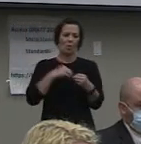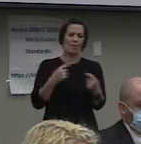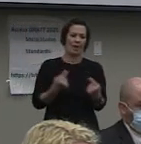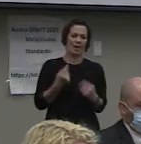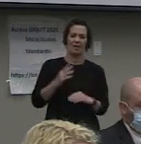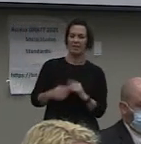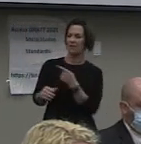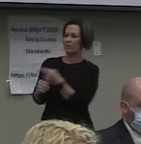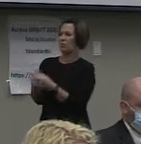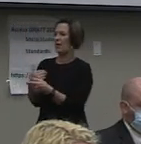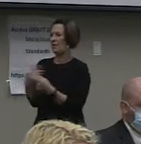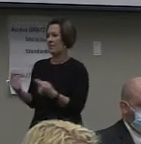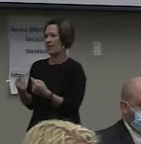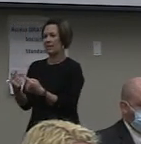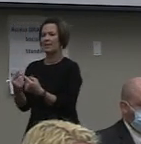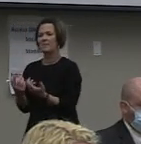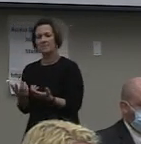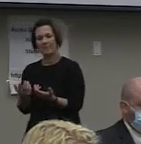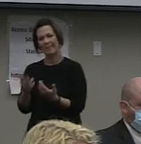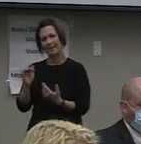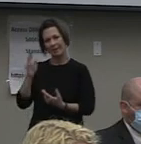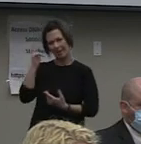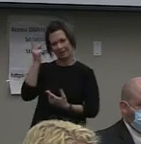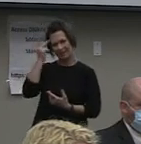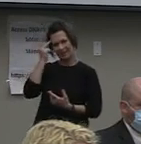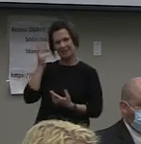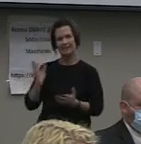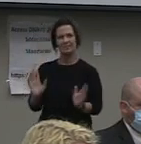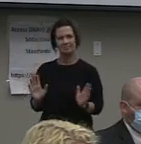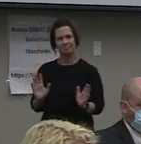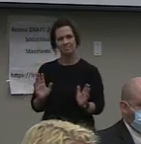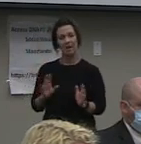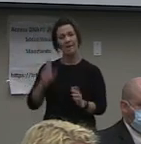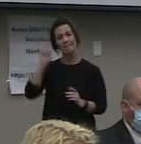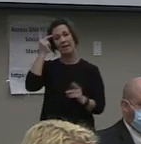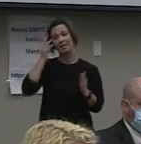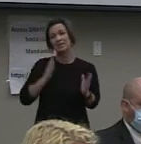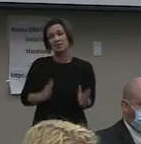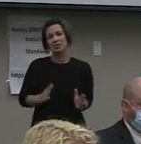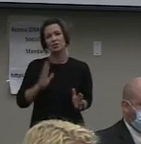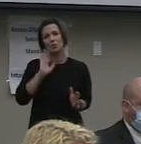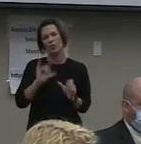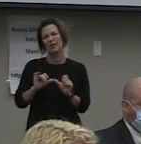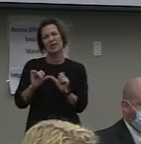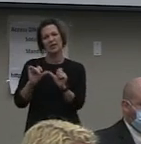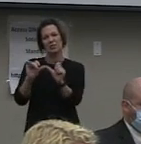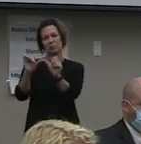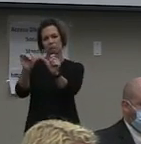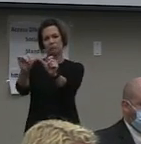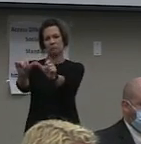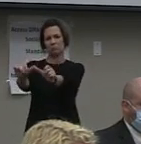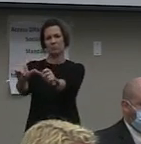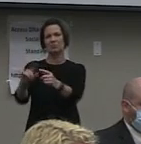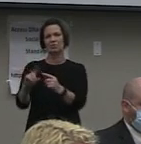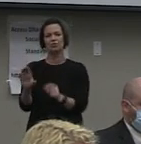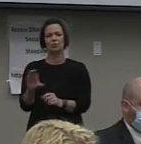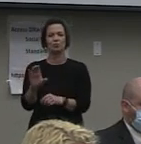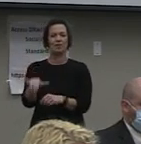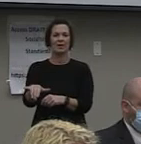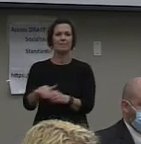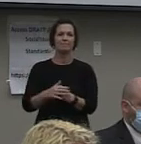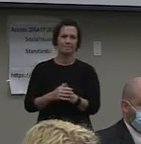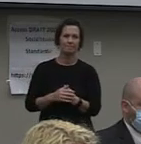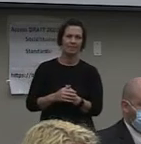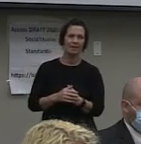about equality, when we talk about discrimination, so that we don't allow ourselves to be used by people who simply want to get